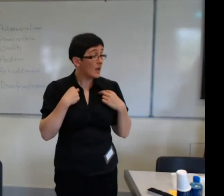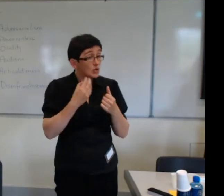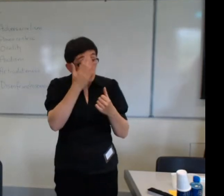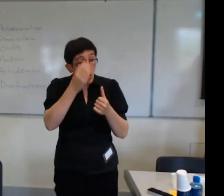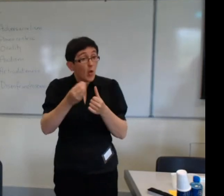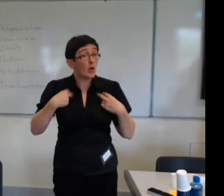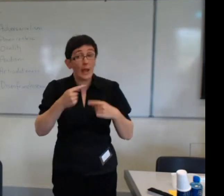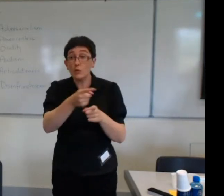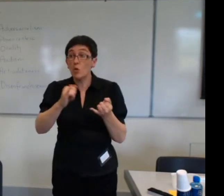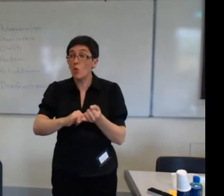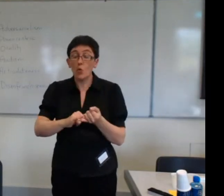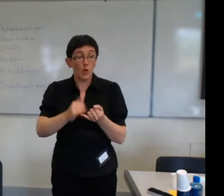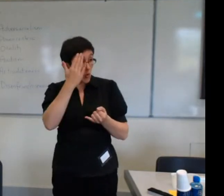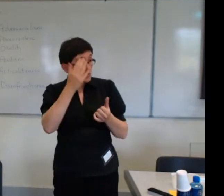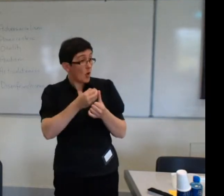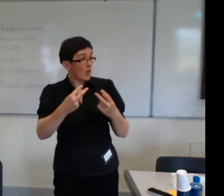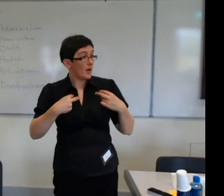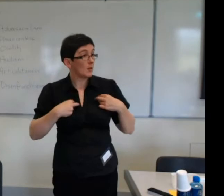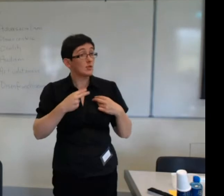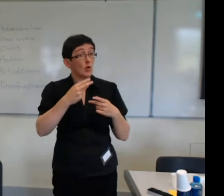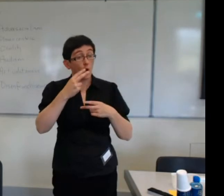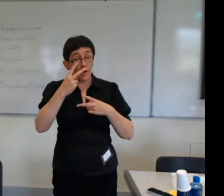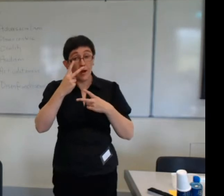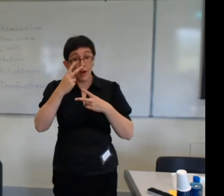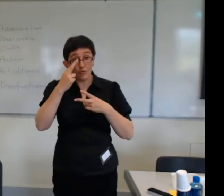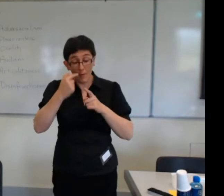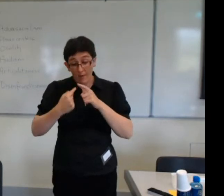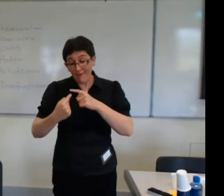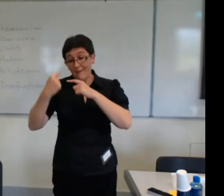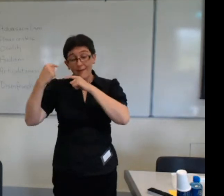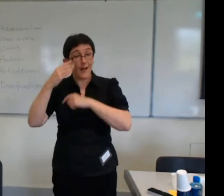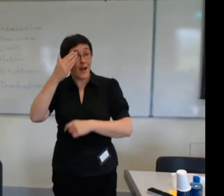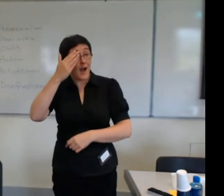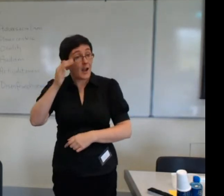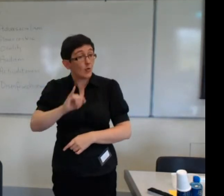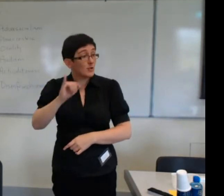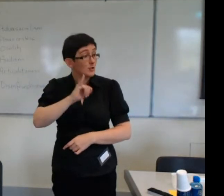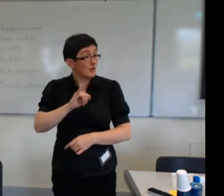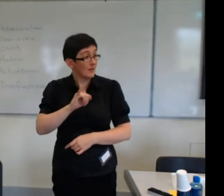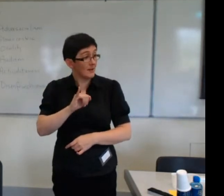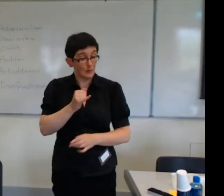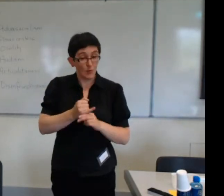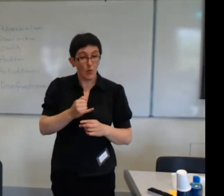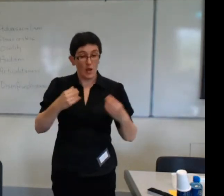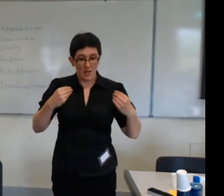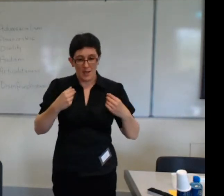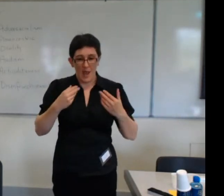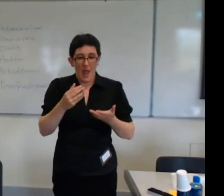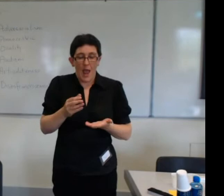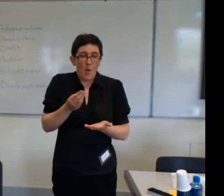Okay, so even think back to Irish, right, when you were in school. Cuir me mo cóta orm. If you were to literally translate